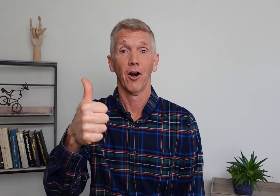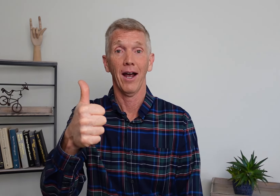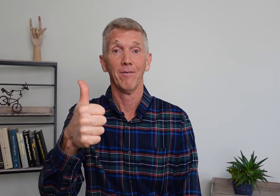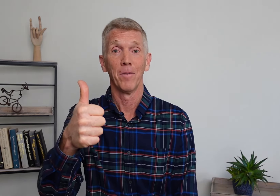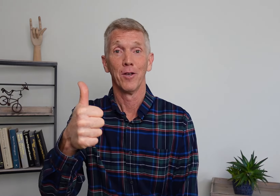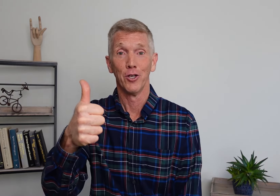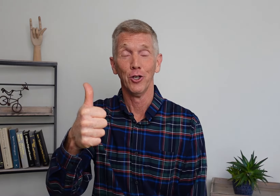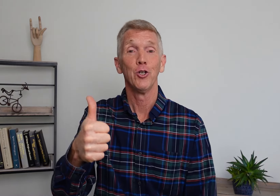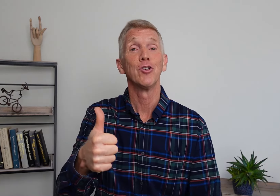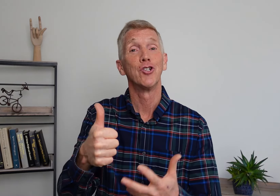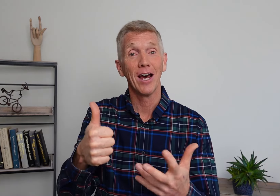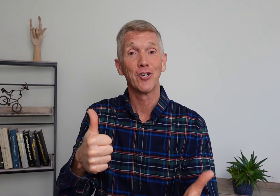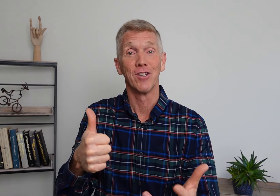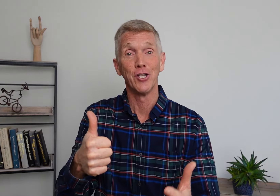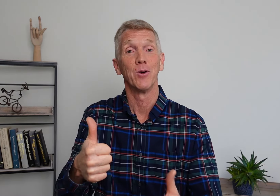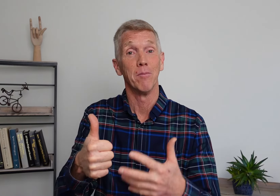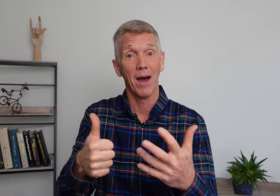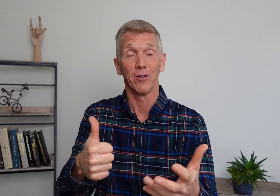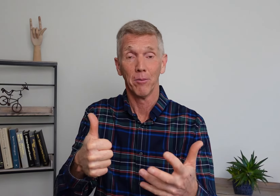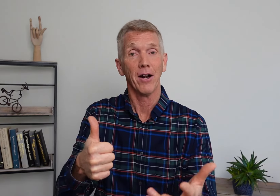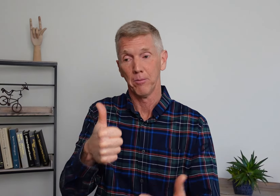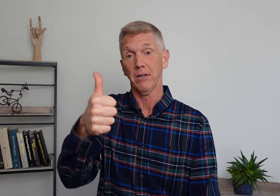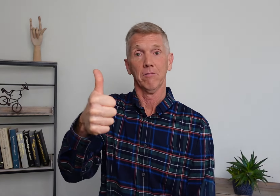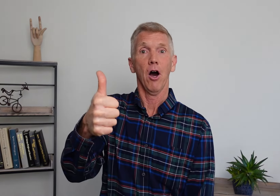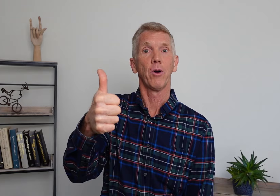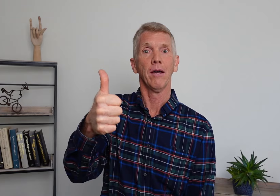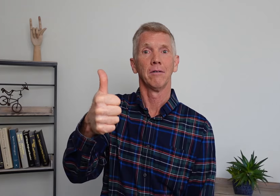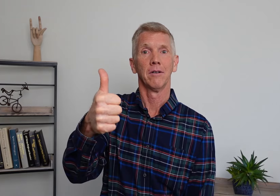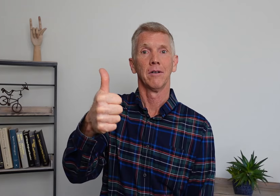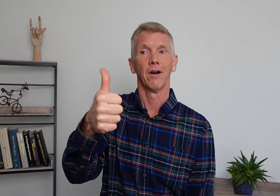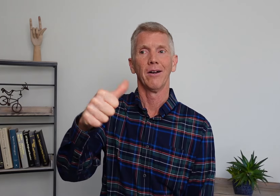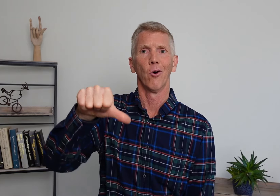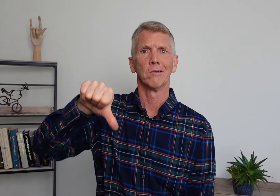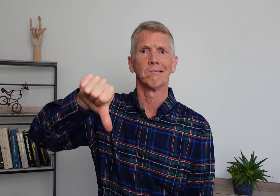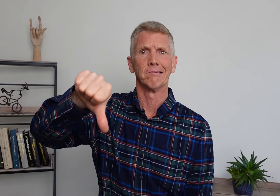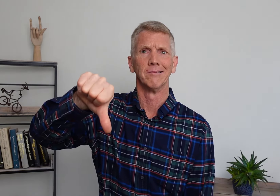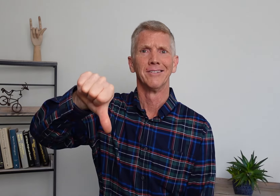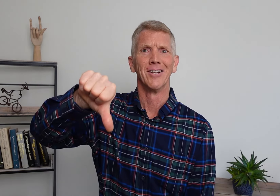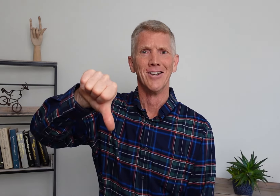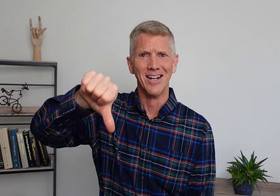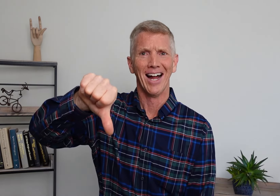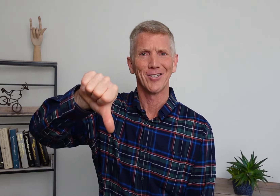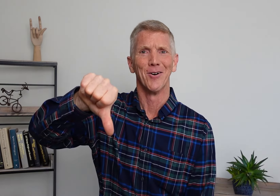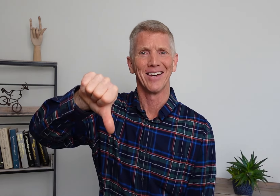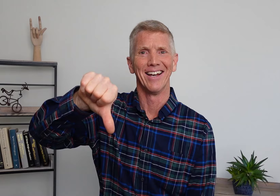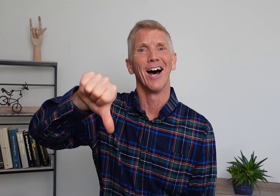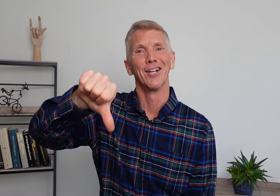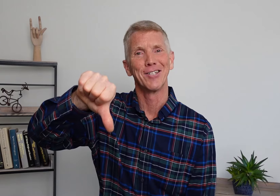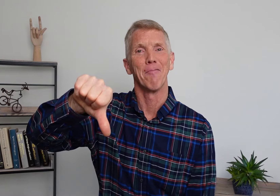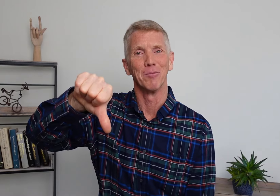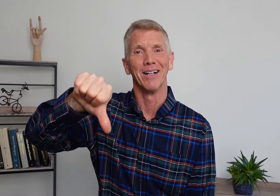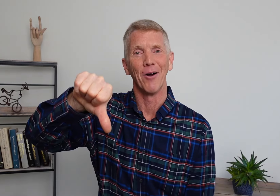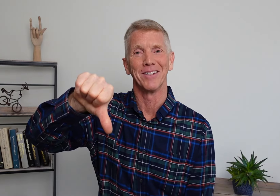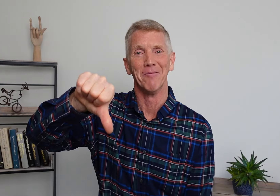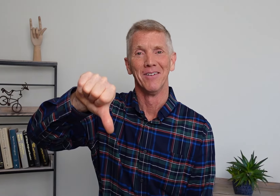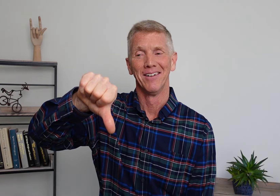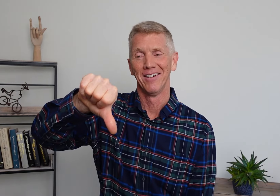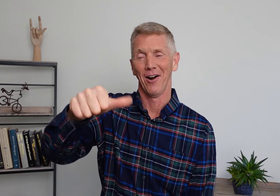right. You'll use gestures as you get better and better, but okay. All right. Or not so okay, an unacceptable outcome. All